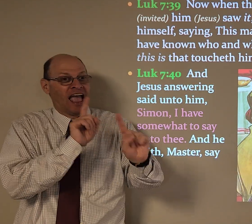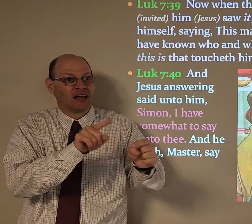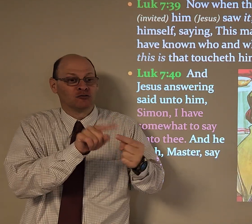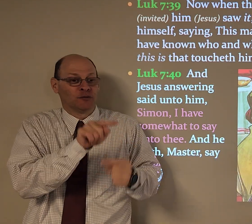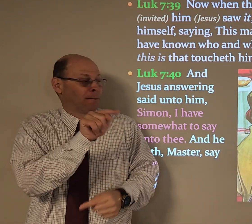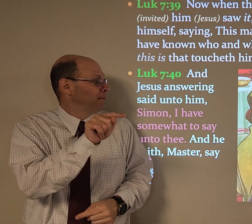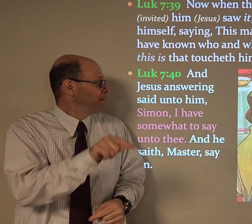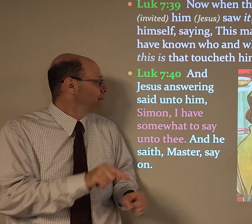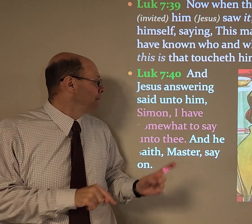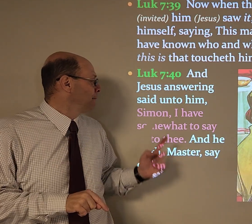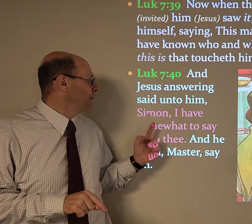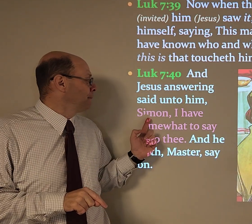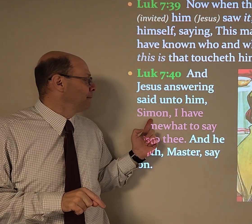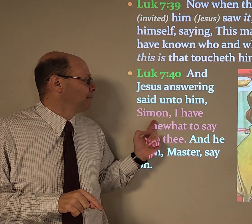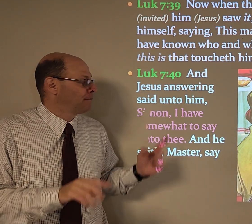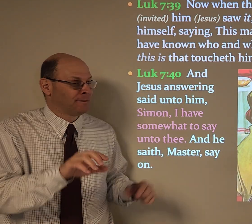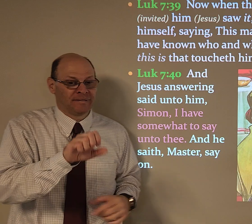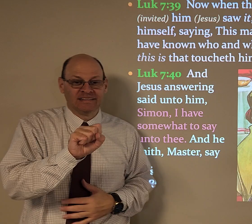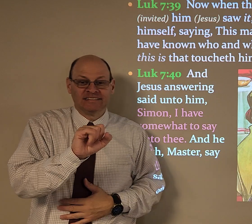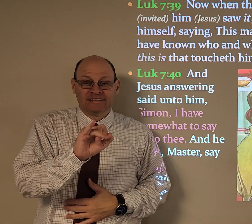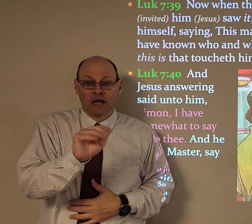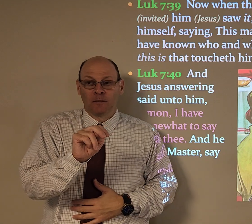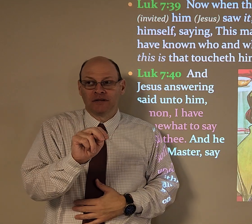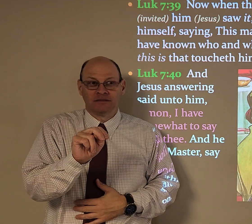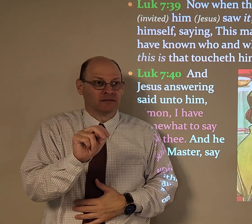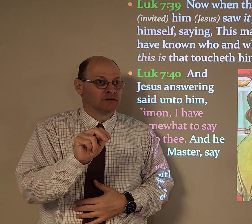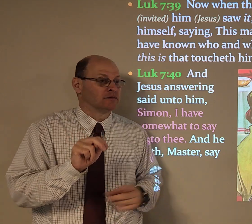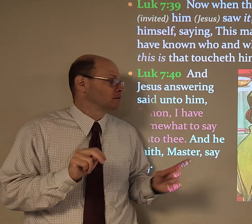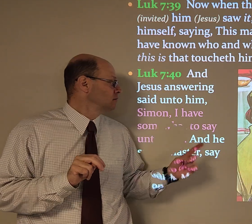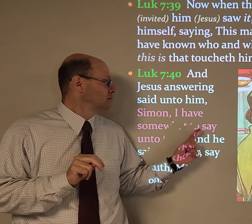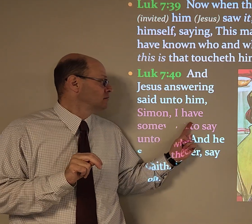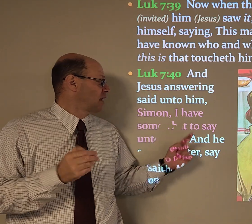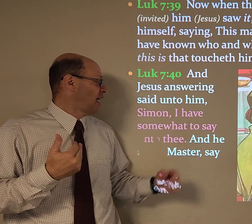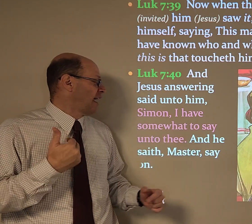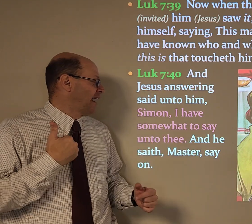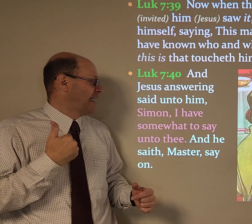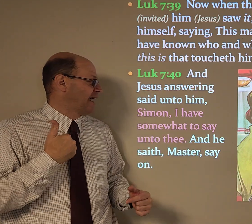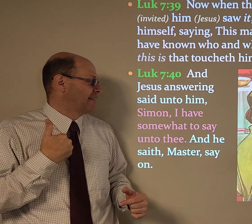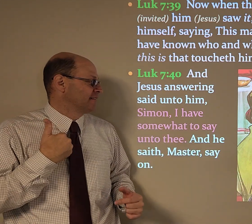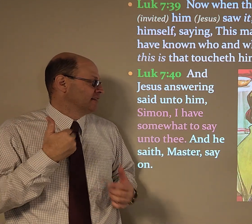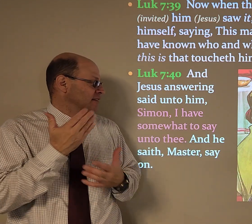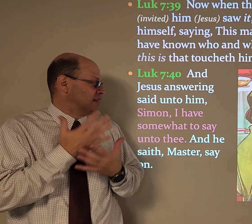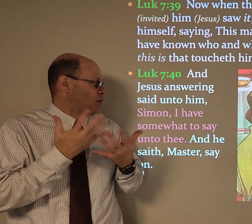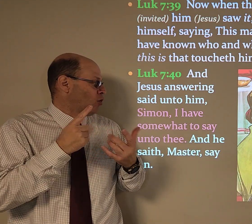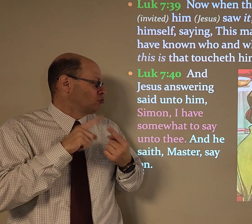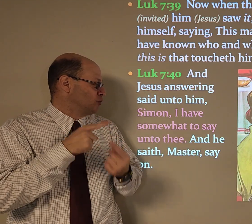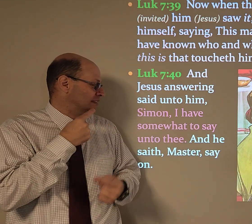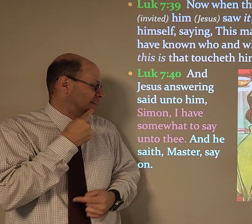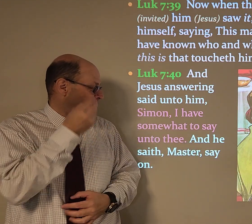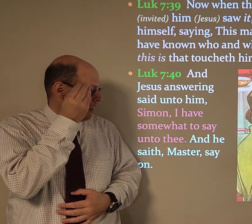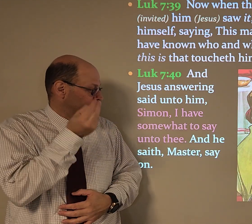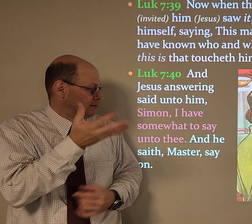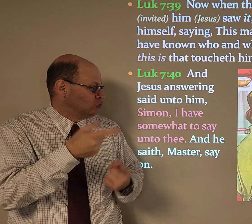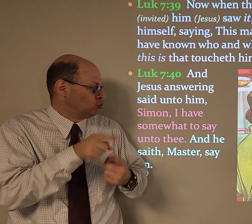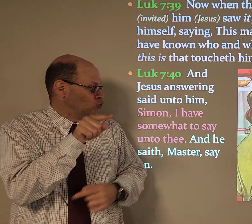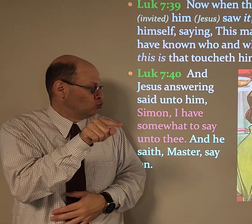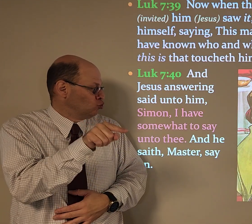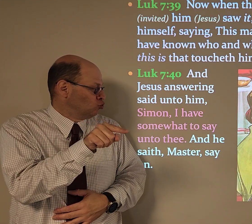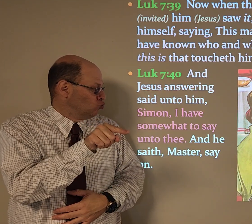And Jesus answering said unto him, Simon, I have somewhat to